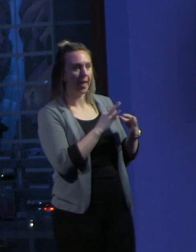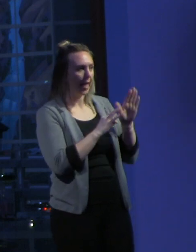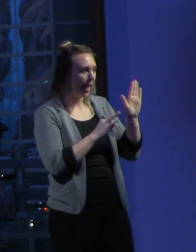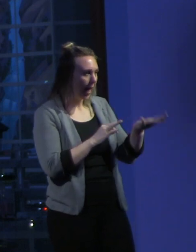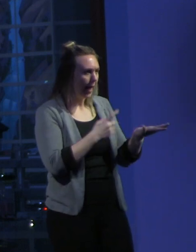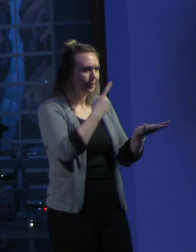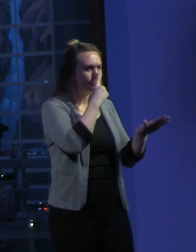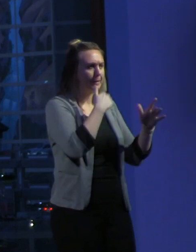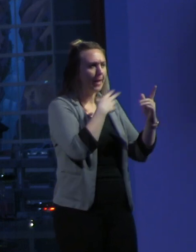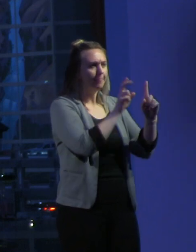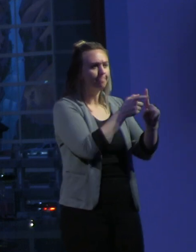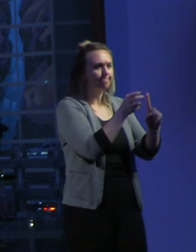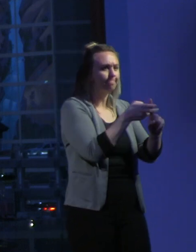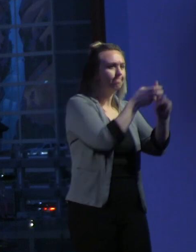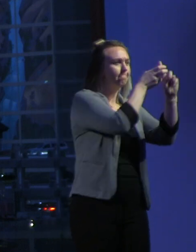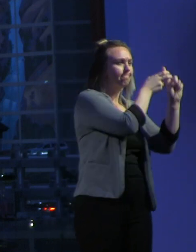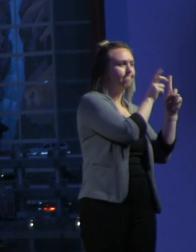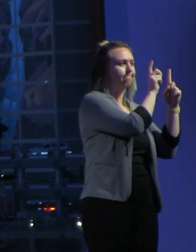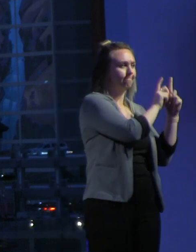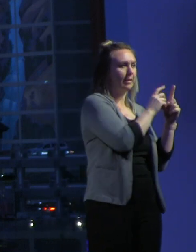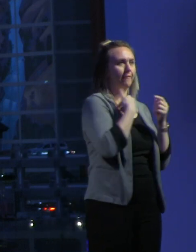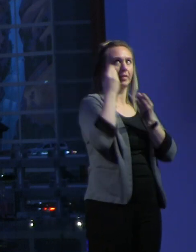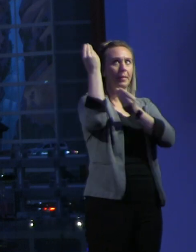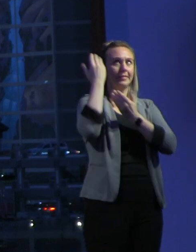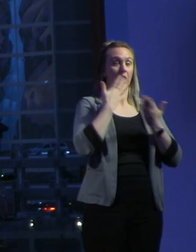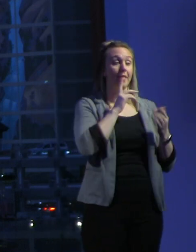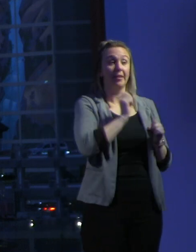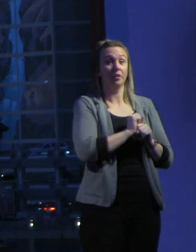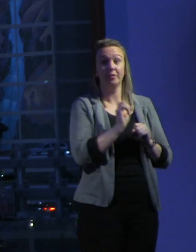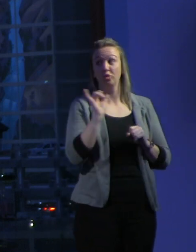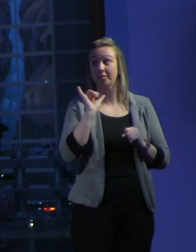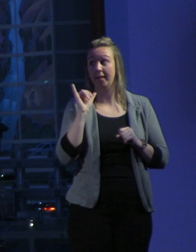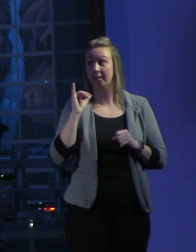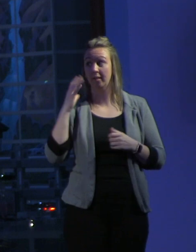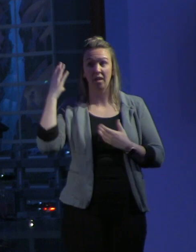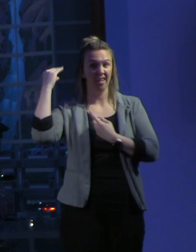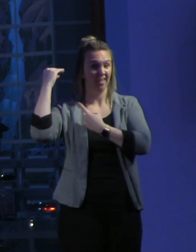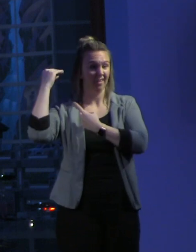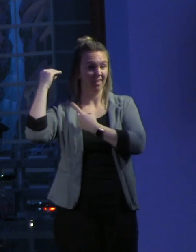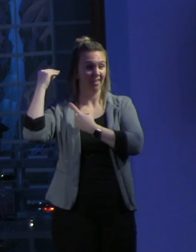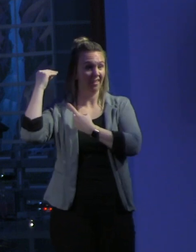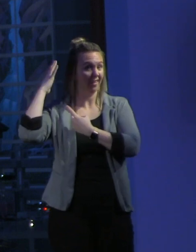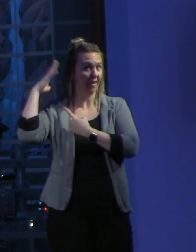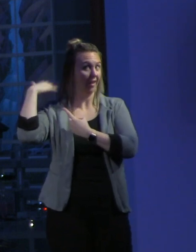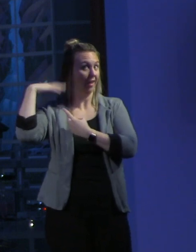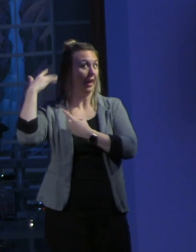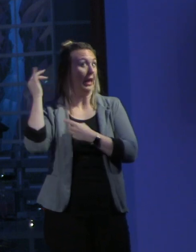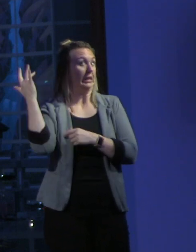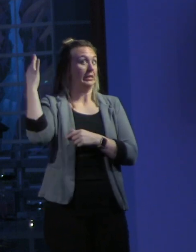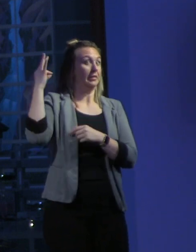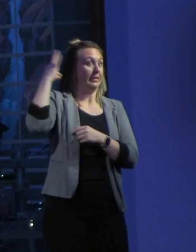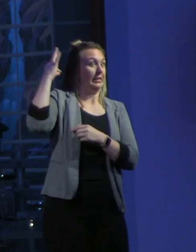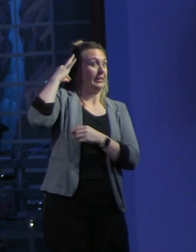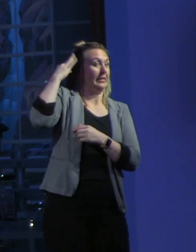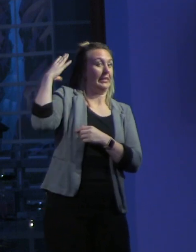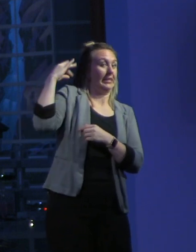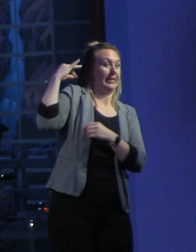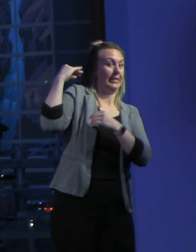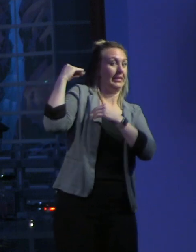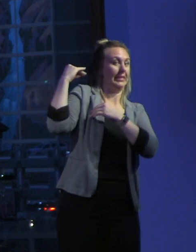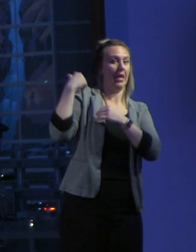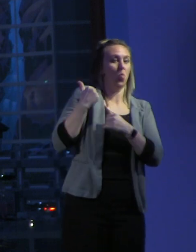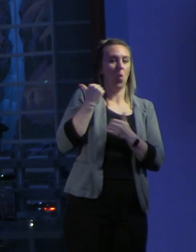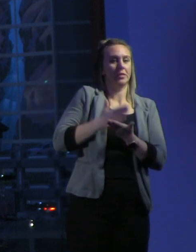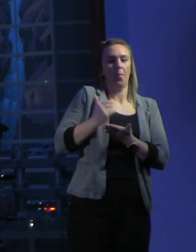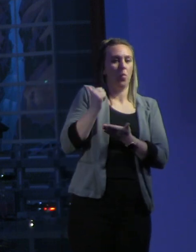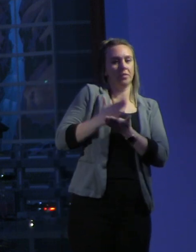on the side, because I have some messages, and it's just like this. This is what I get, like, oh, we're not going to stop. We're not going to stop. So this is what happened